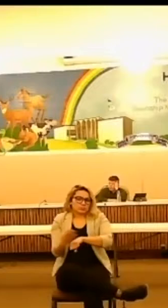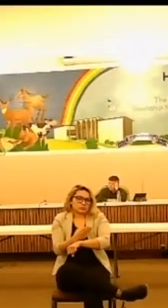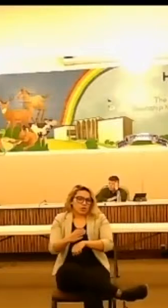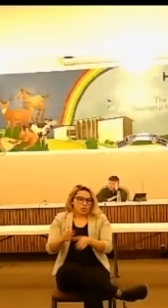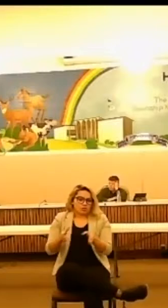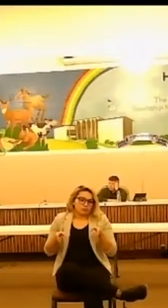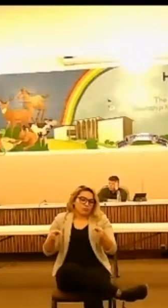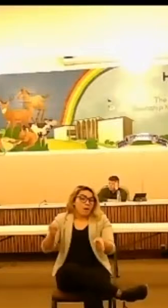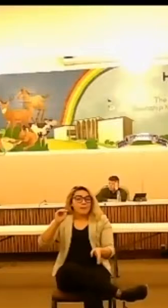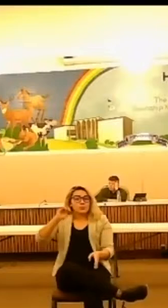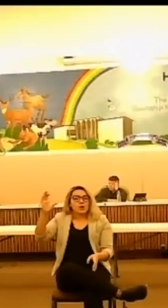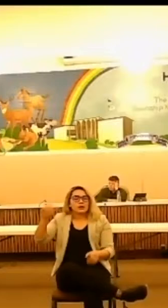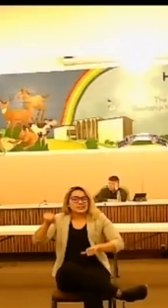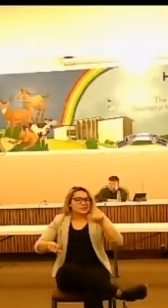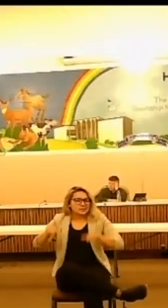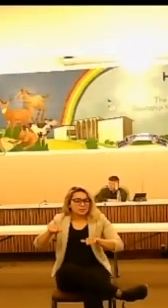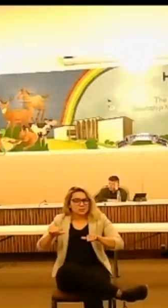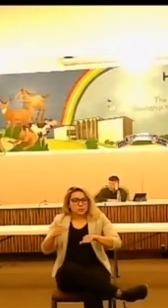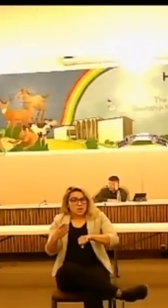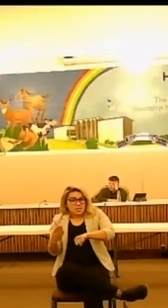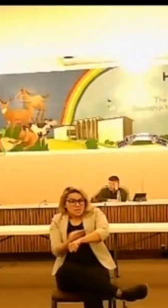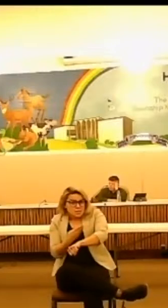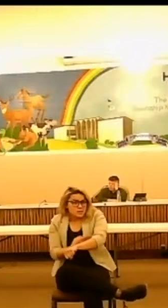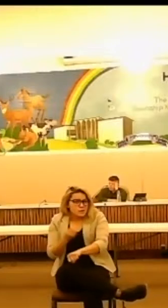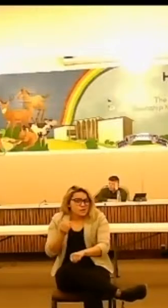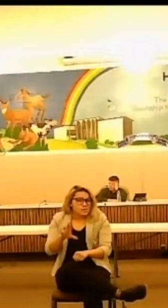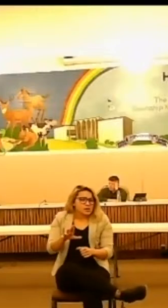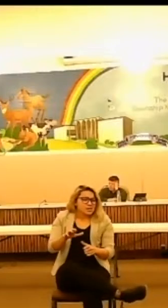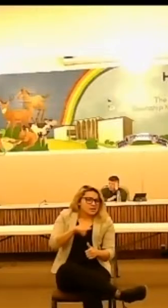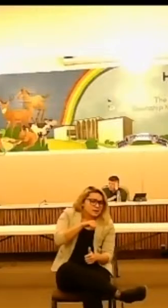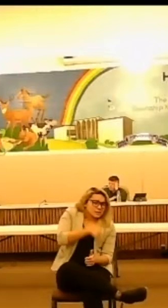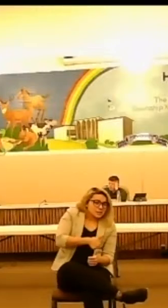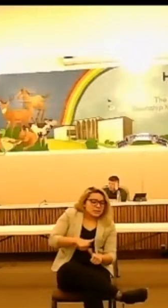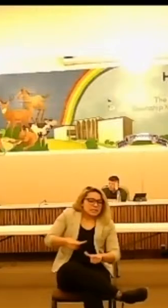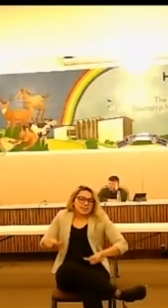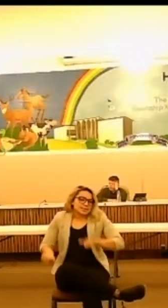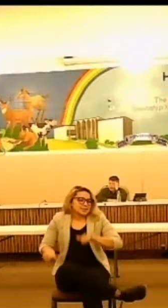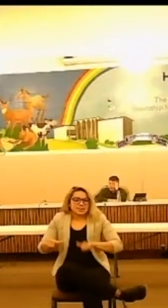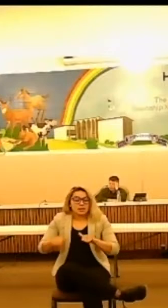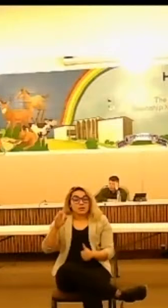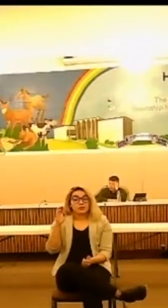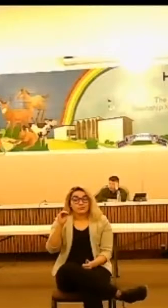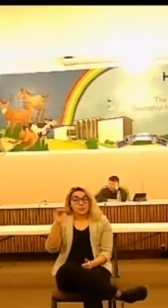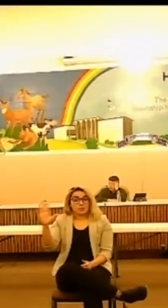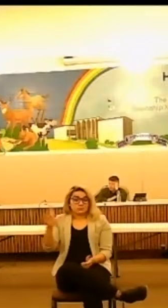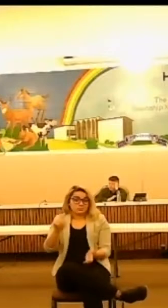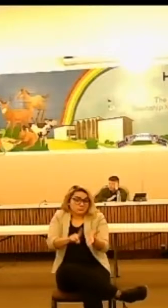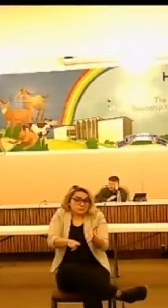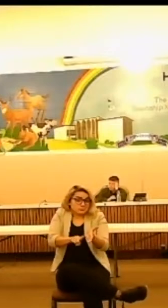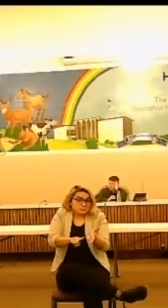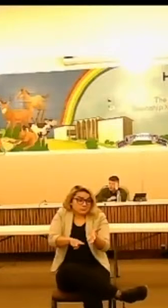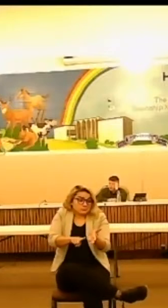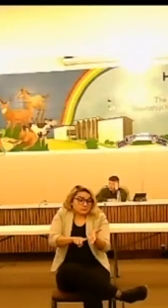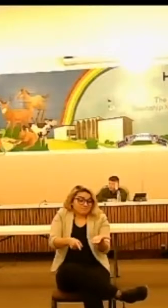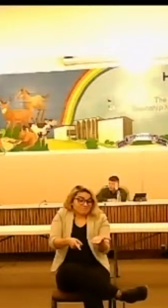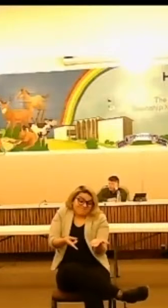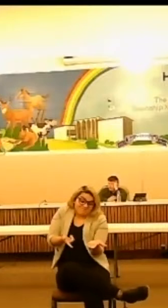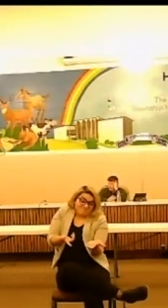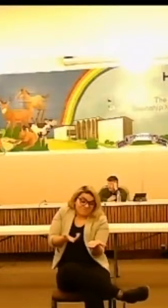that. That from what they see right now, that it doesn't call for